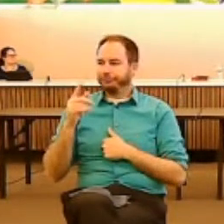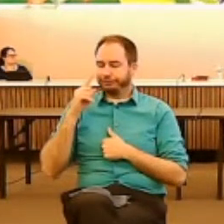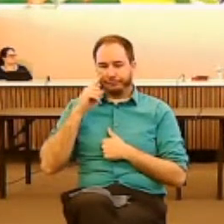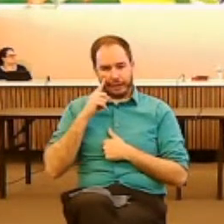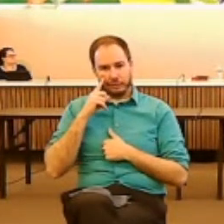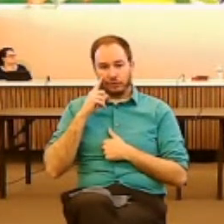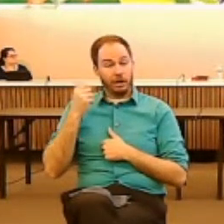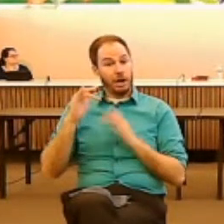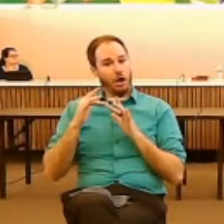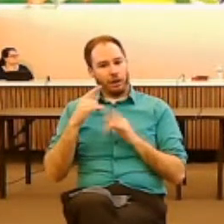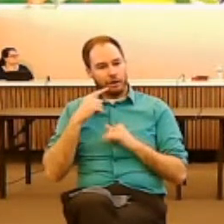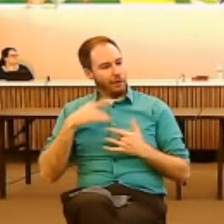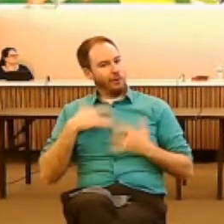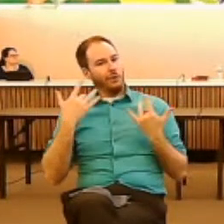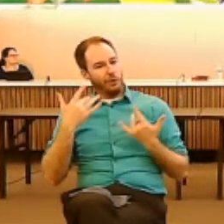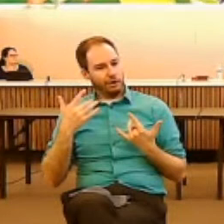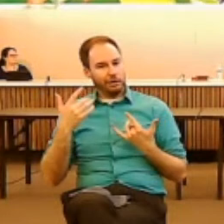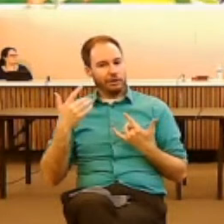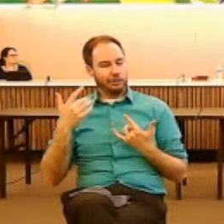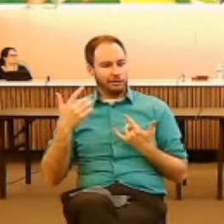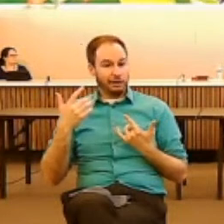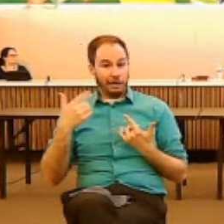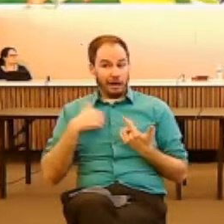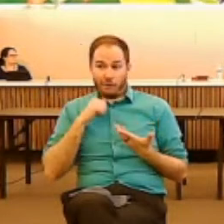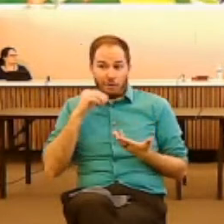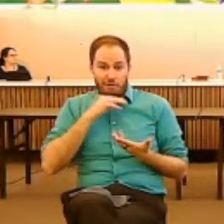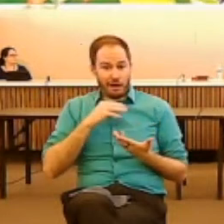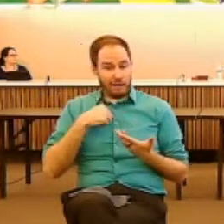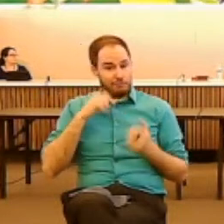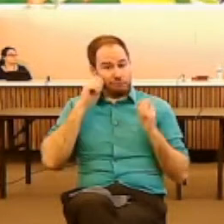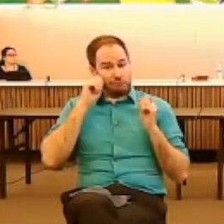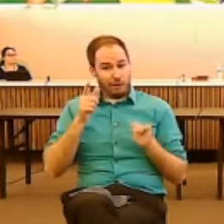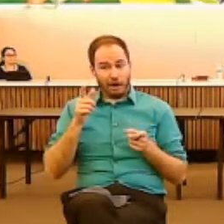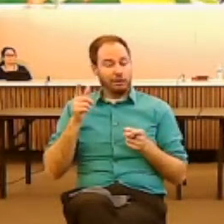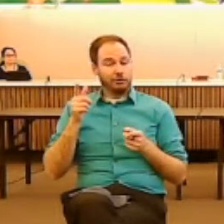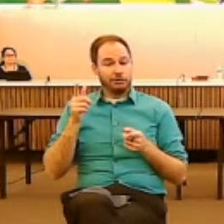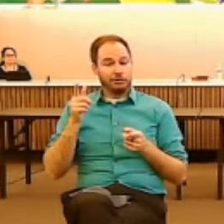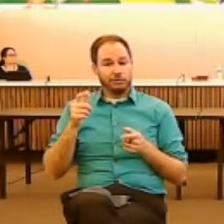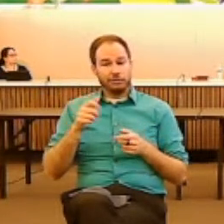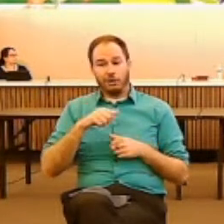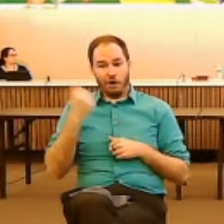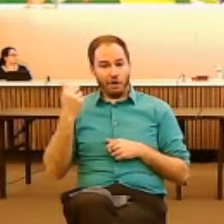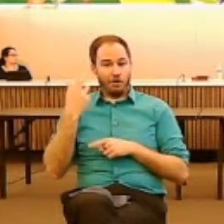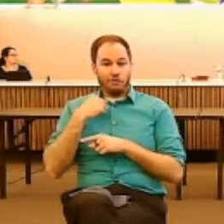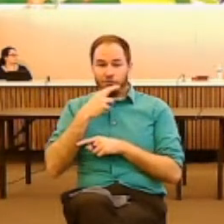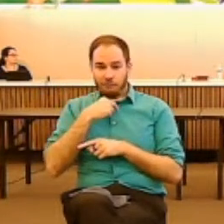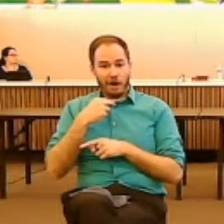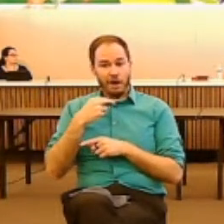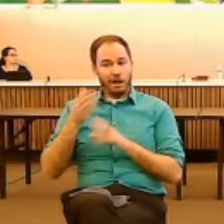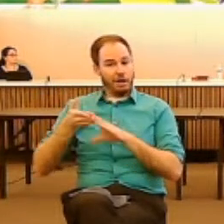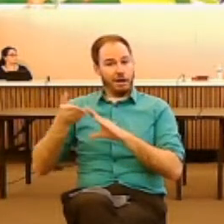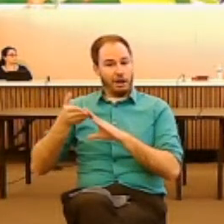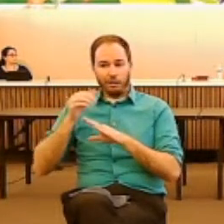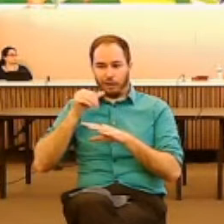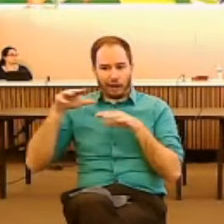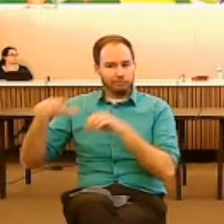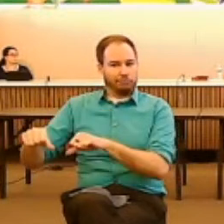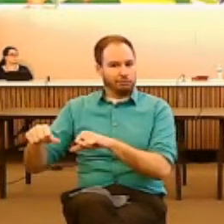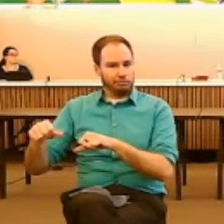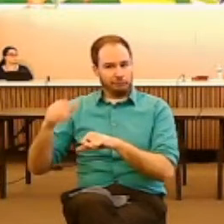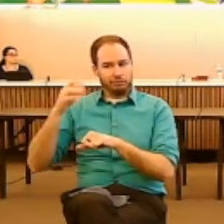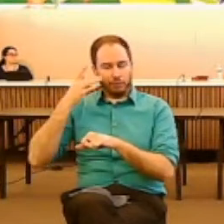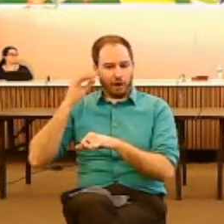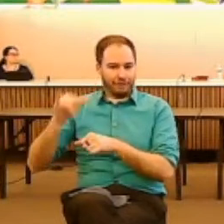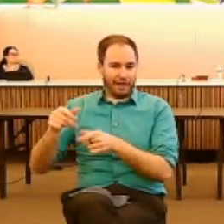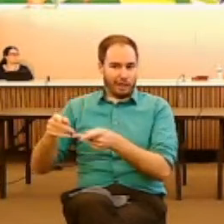Online people were saying, I can't believe it's a restaurant. I won't lie. I'm surprised that another restaurant operator didn't come in for that position because